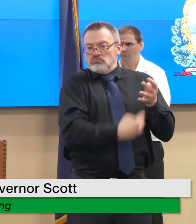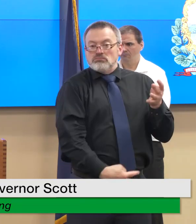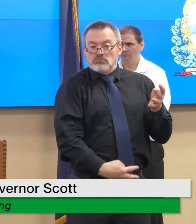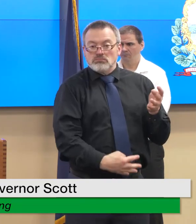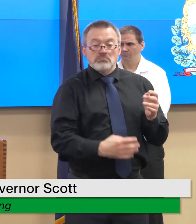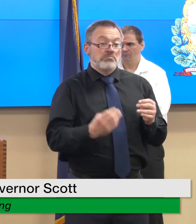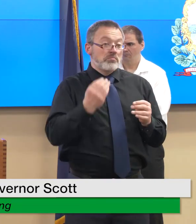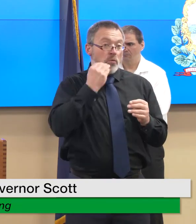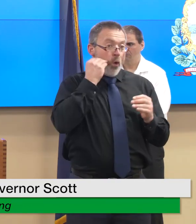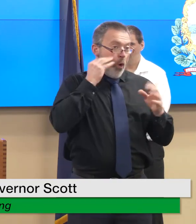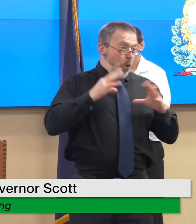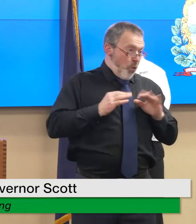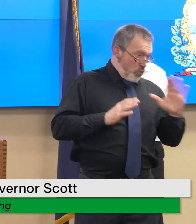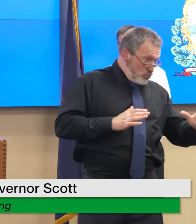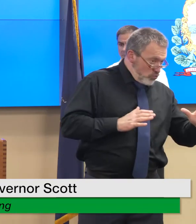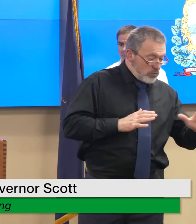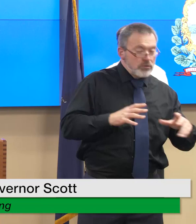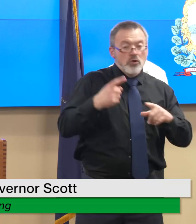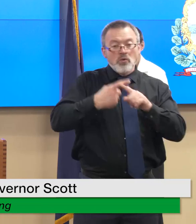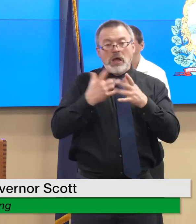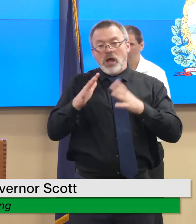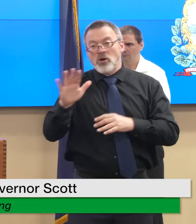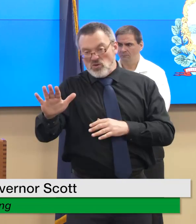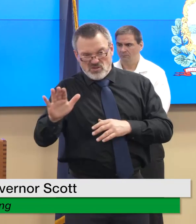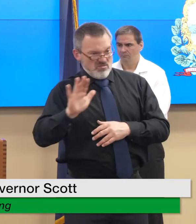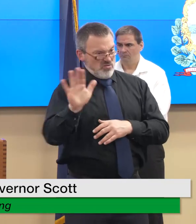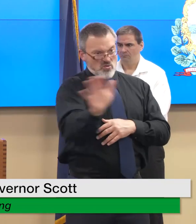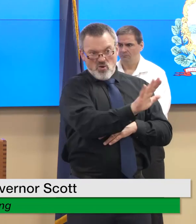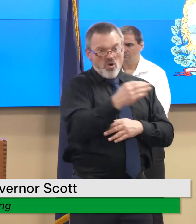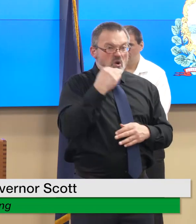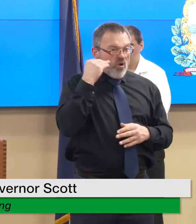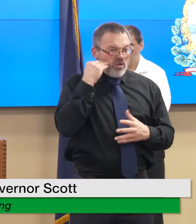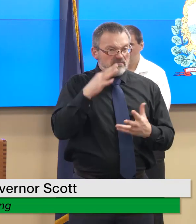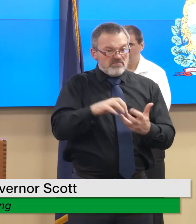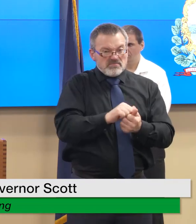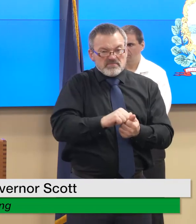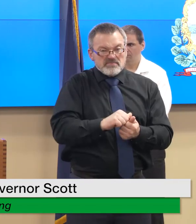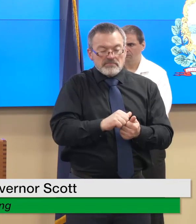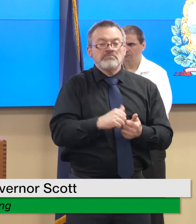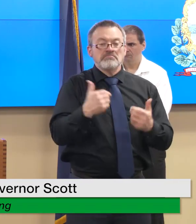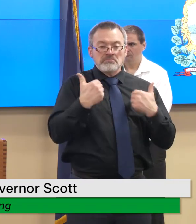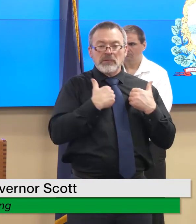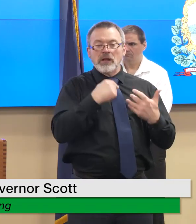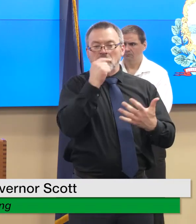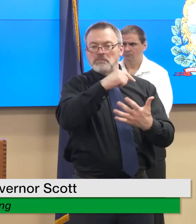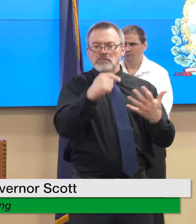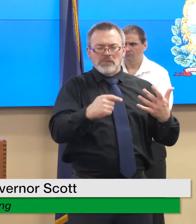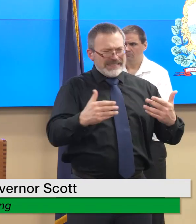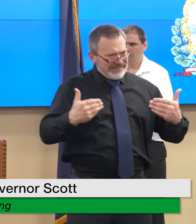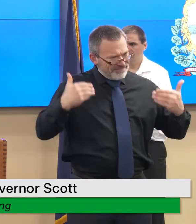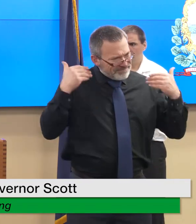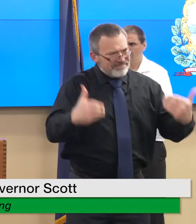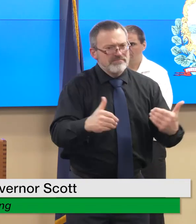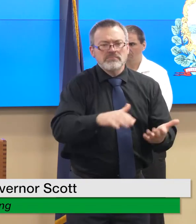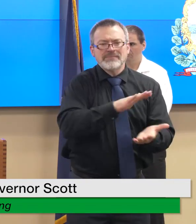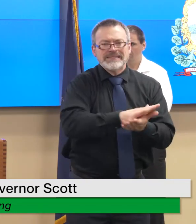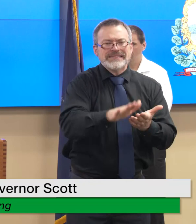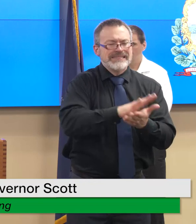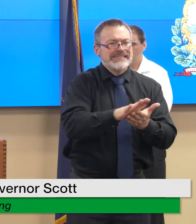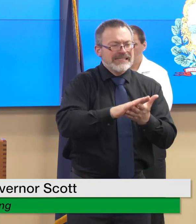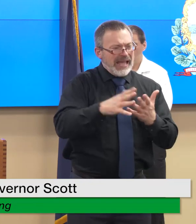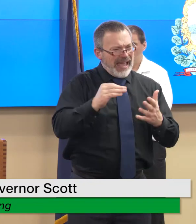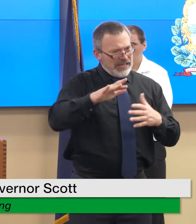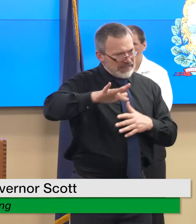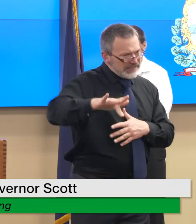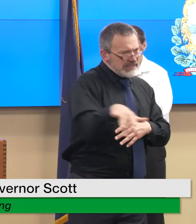been flooded, as Commissioner Morrison said, should do the necessary cleanup, drying out, and making